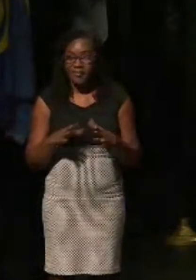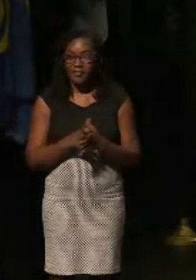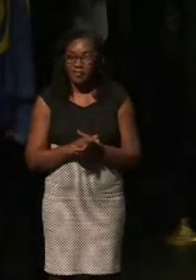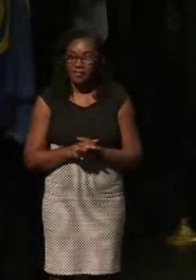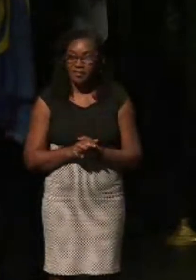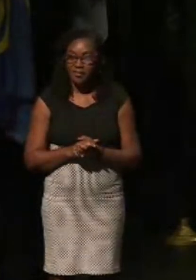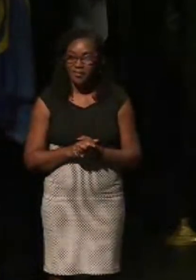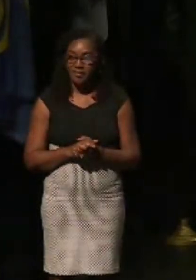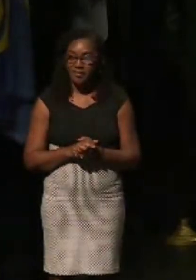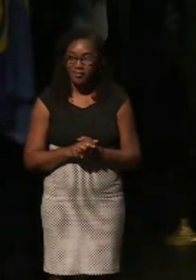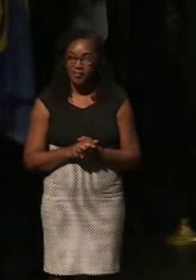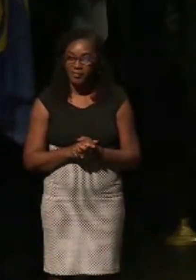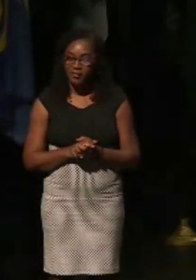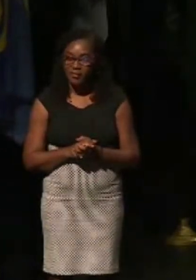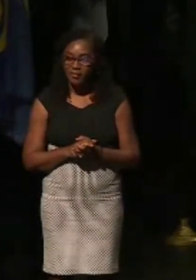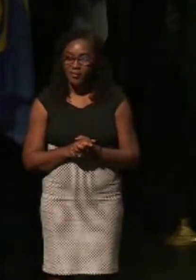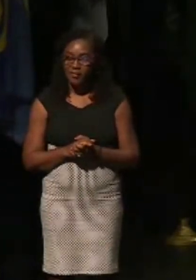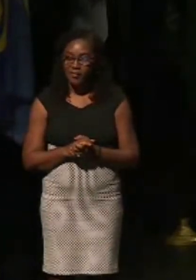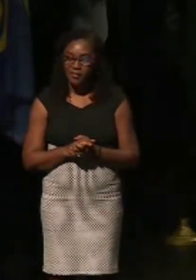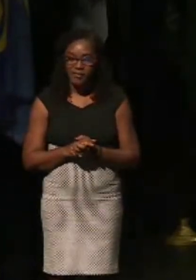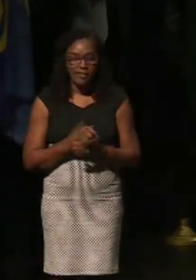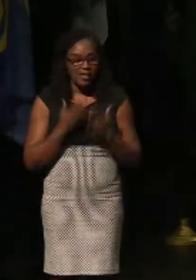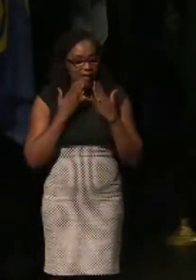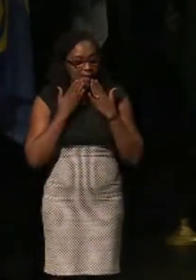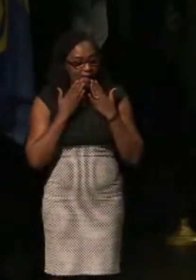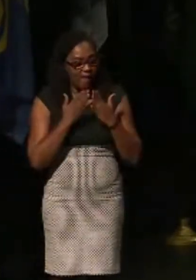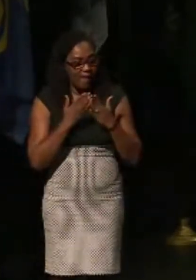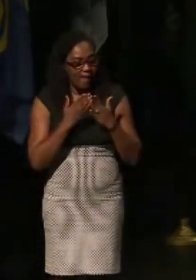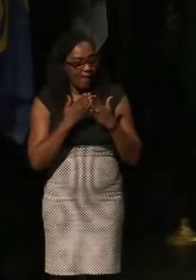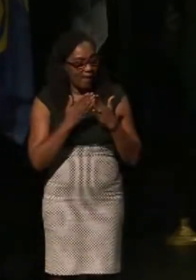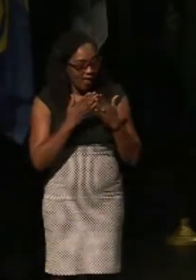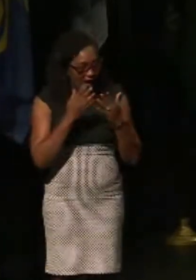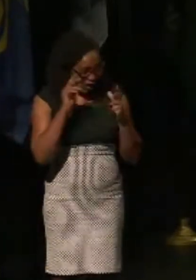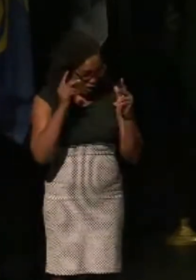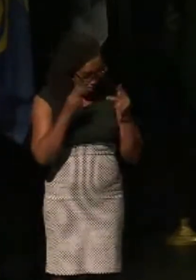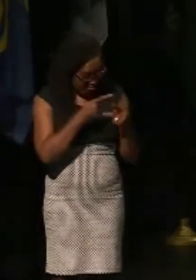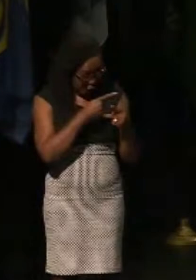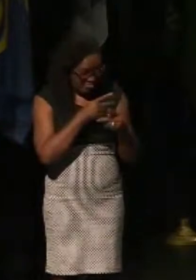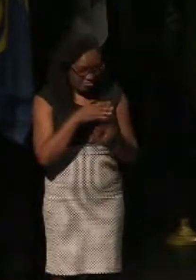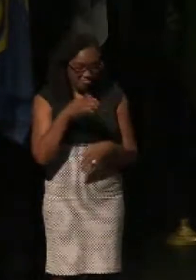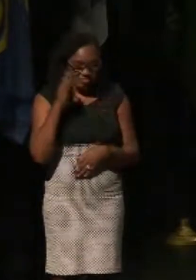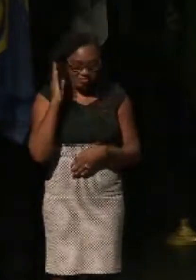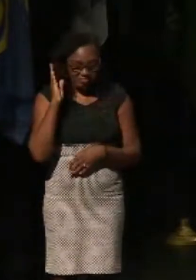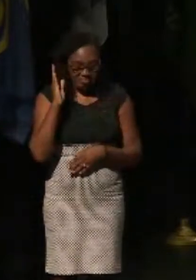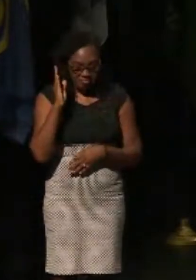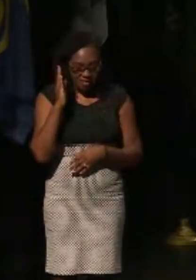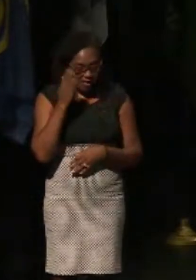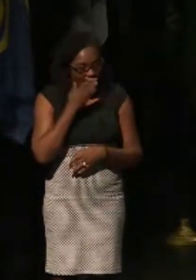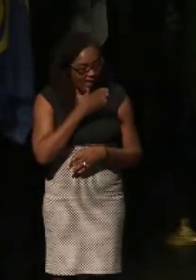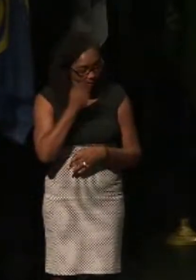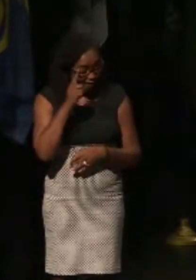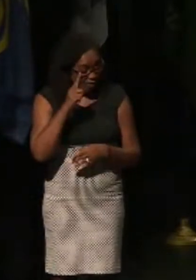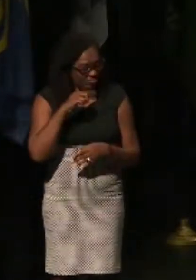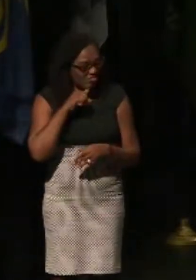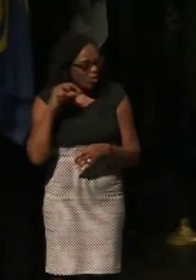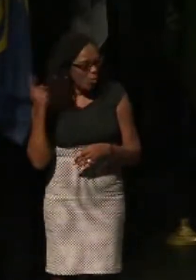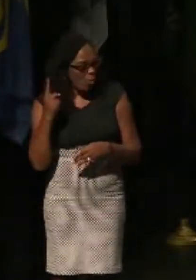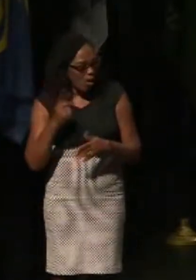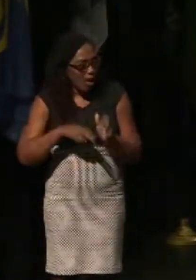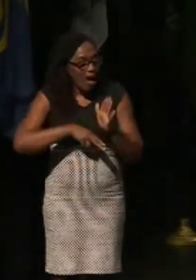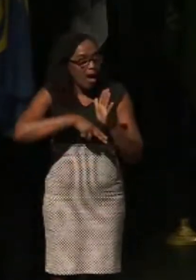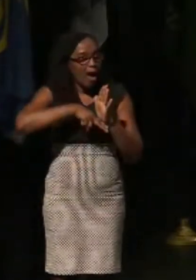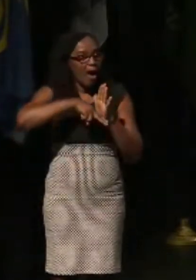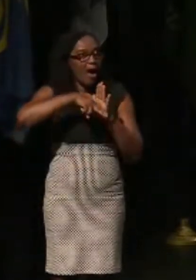list of successes. And I would like to thank Professor Imbert not only for the high level of Star